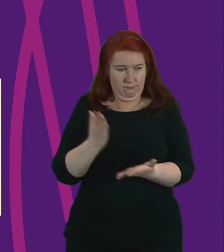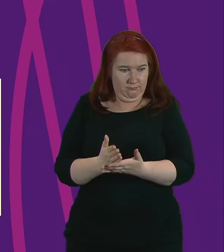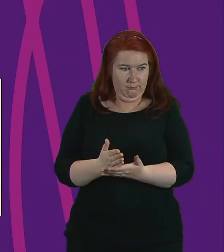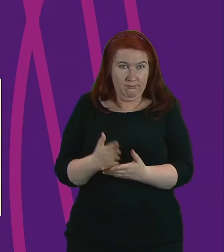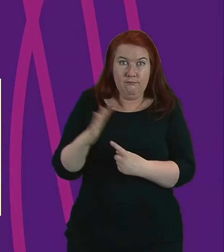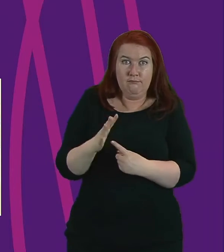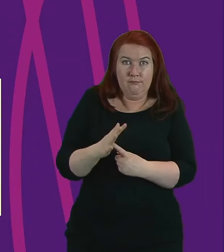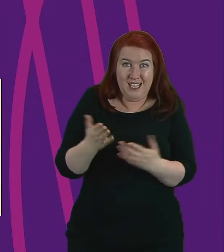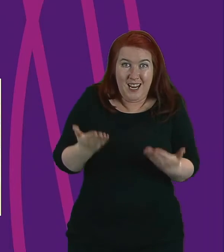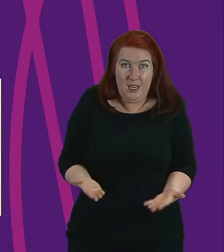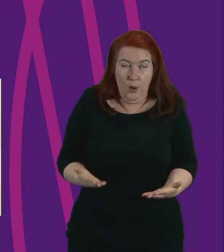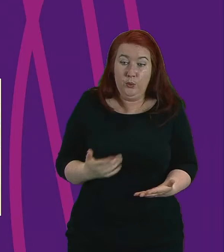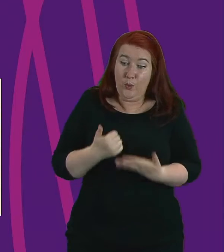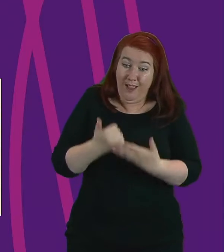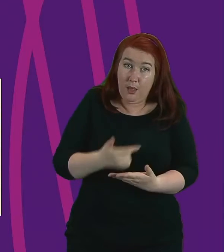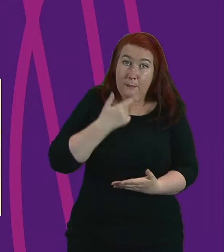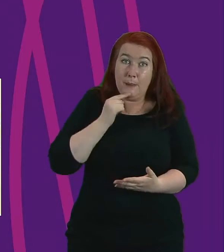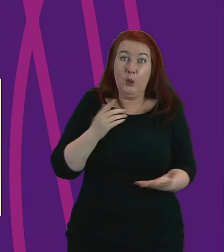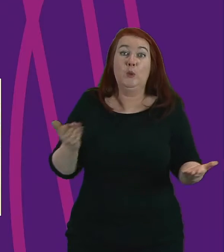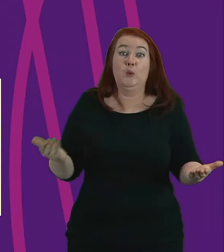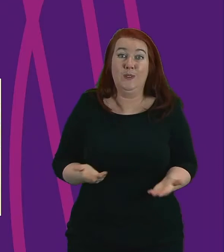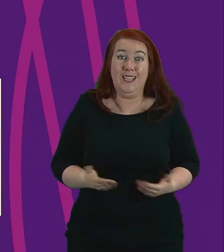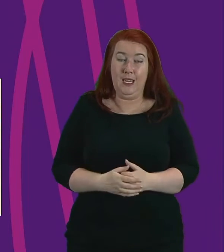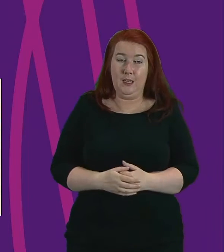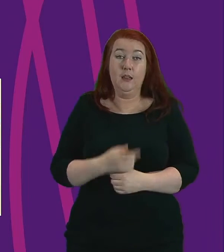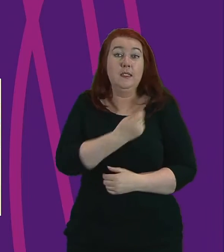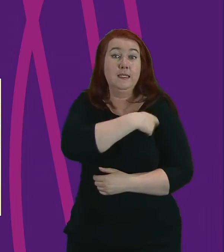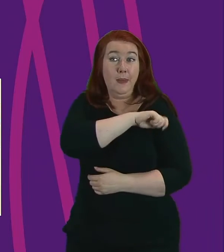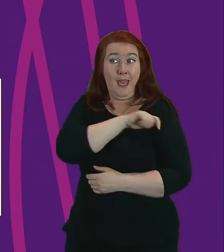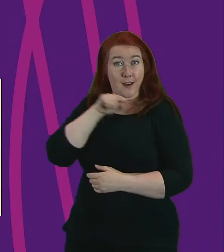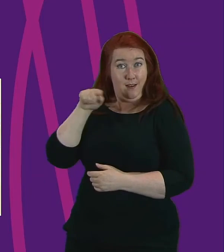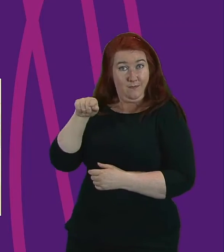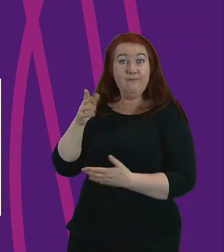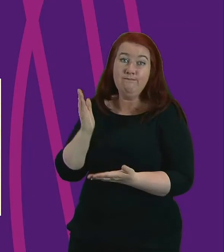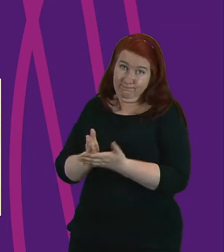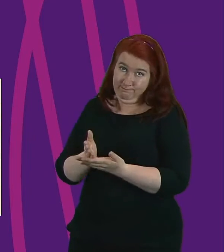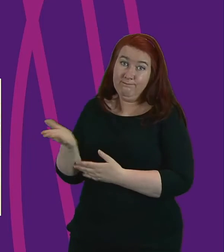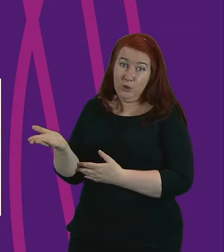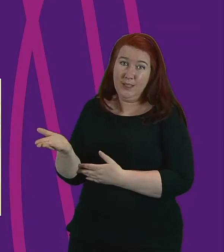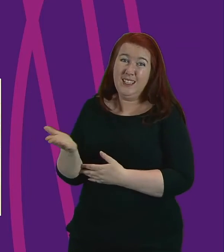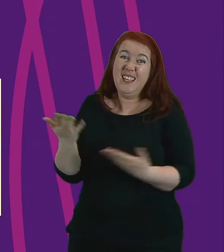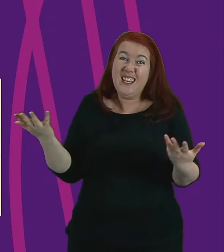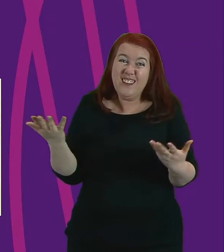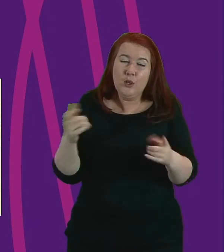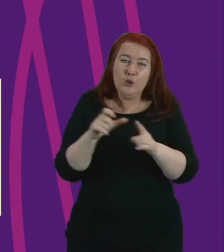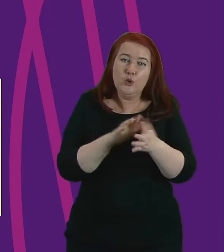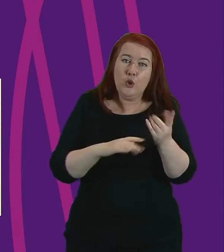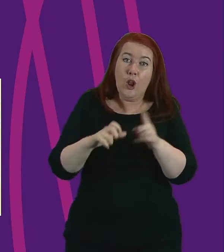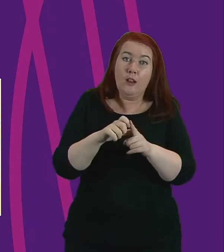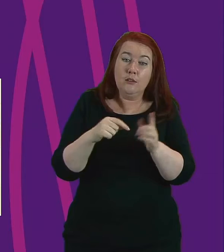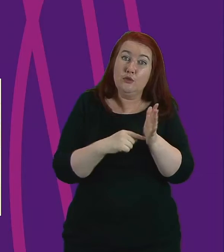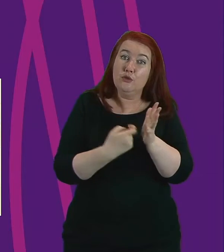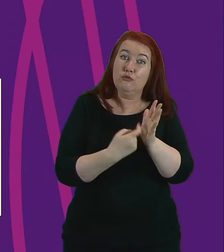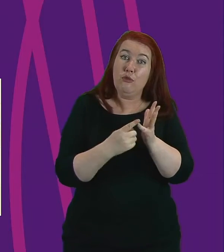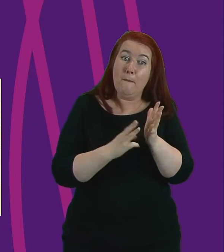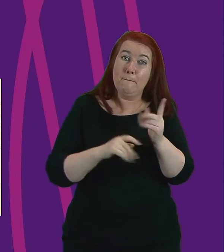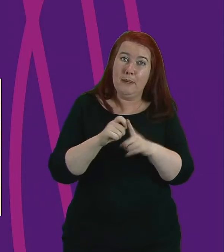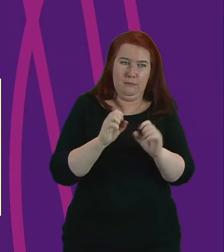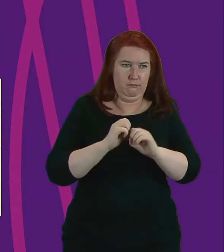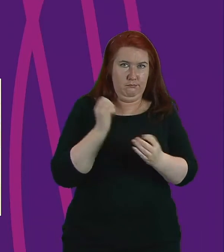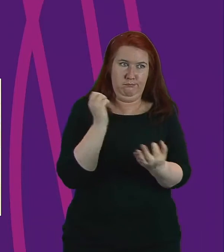to help people today. Spain is doing it. Even Donald Trump has sent everyone a $1,200